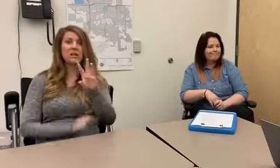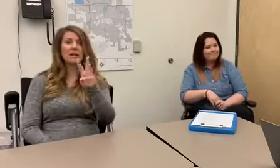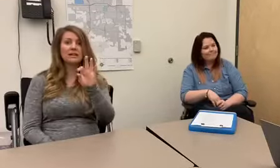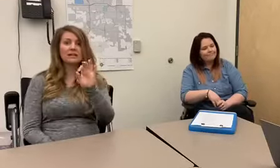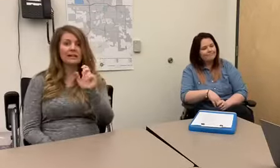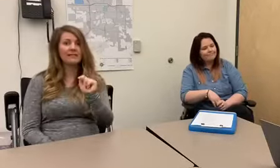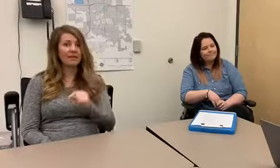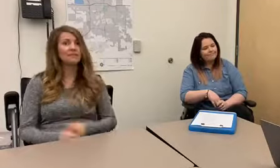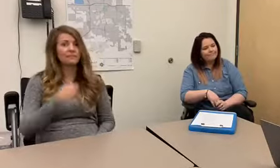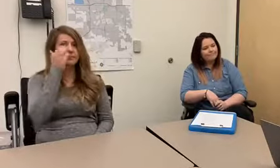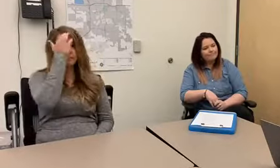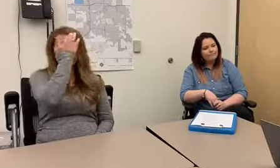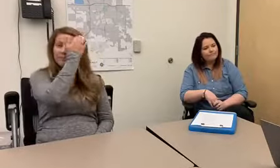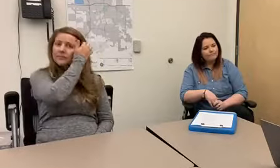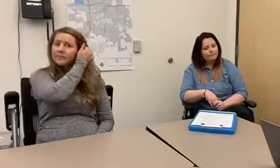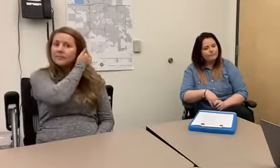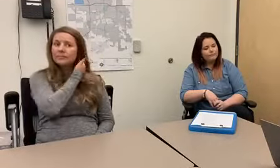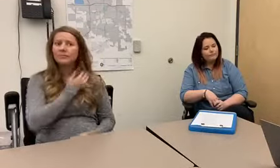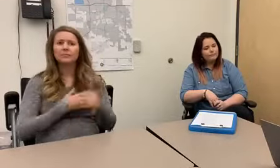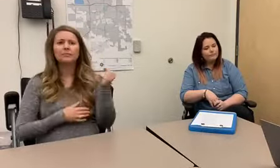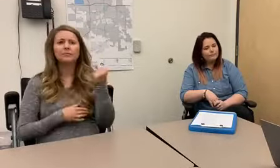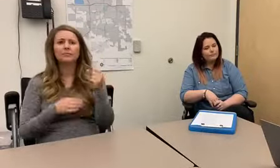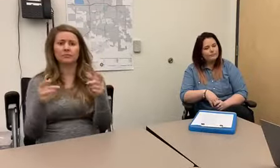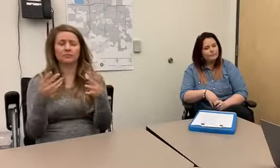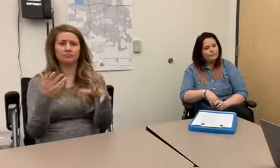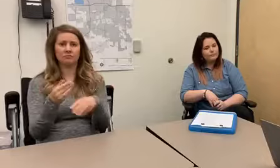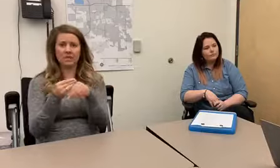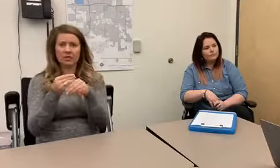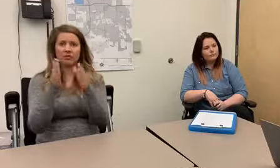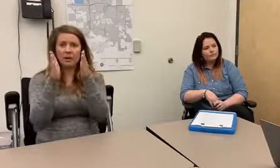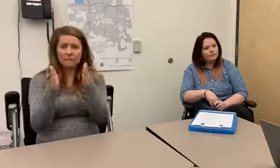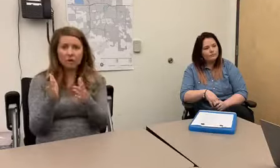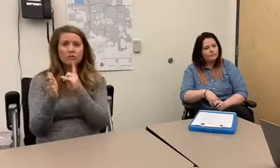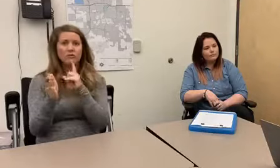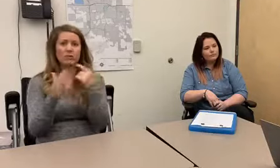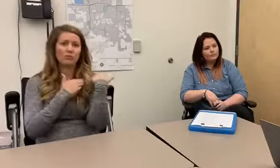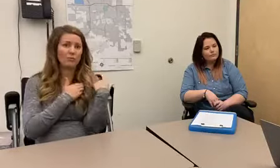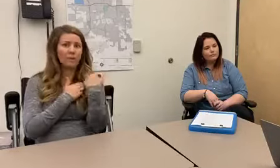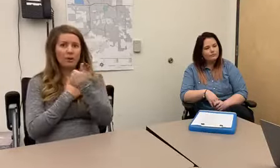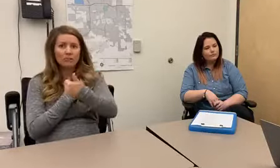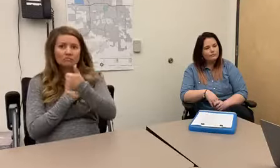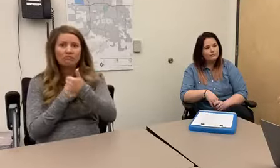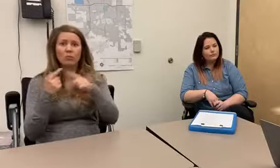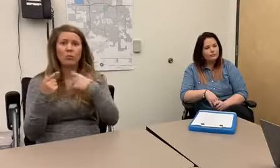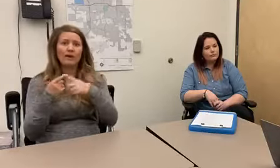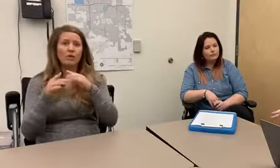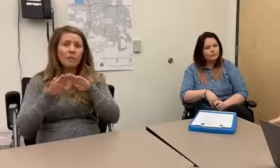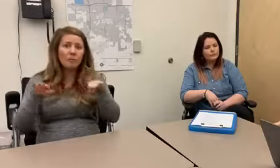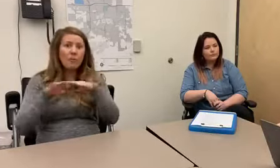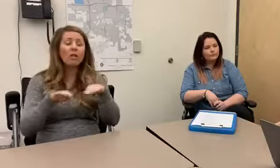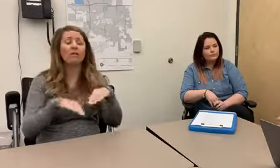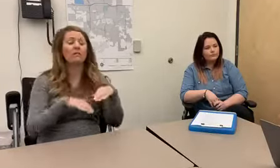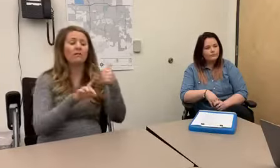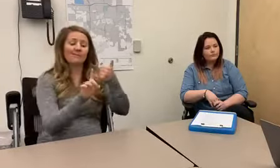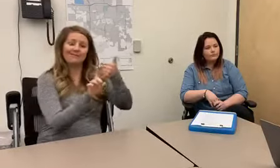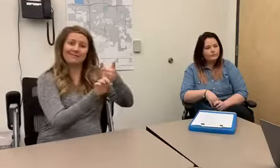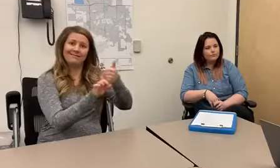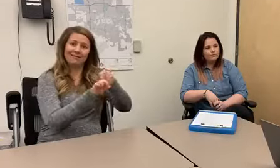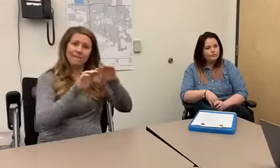Yeah. So in addition to the individual being really responsible while they're at the pool, the pools themselves have to do certain things